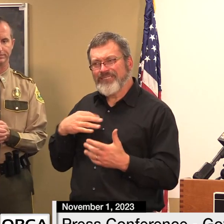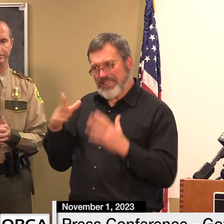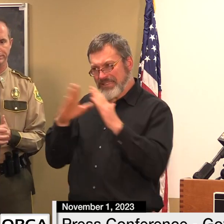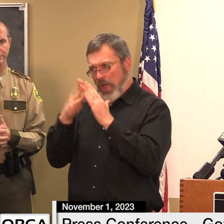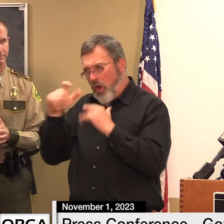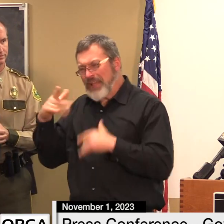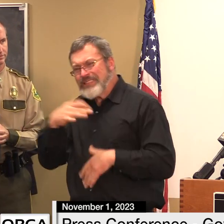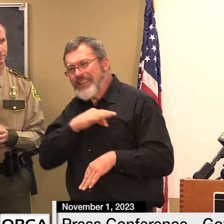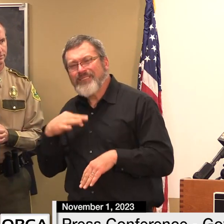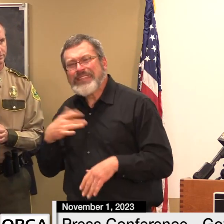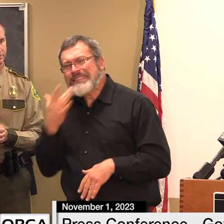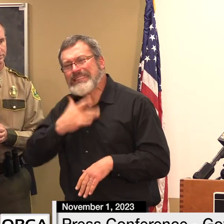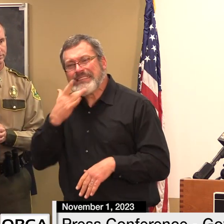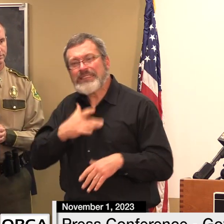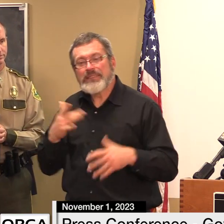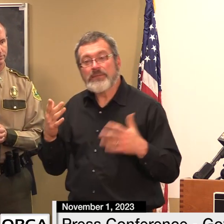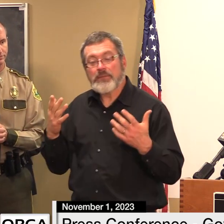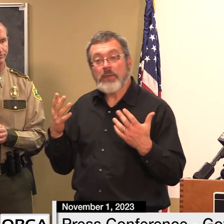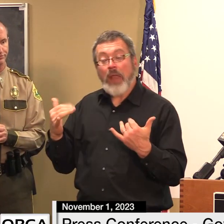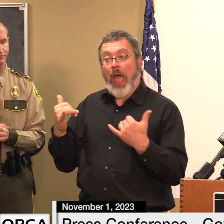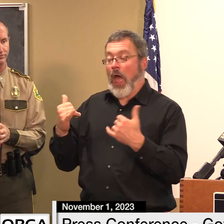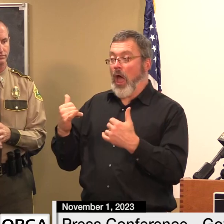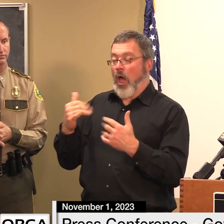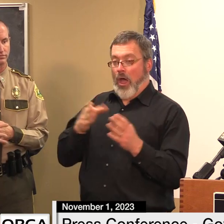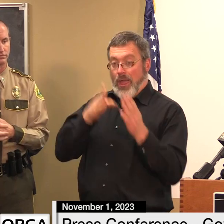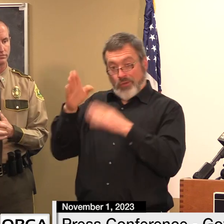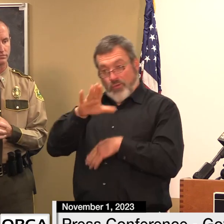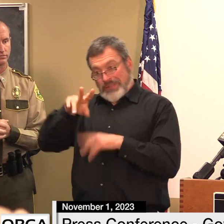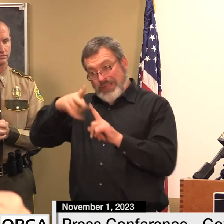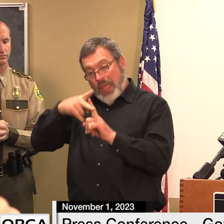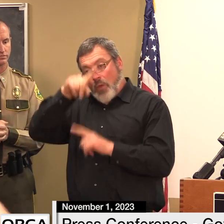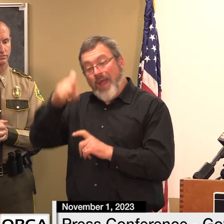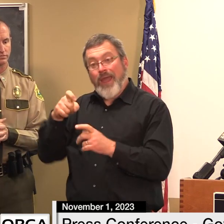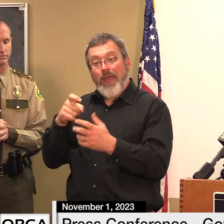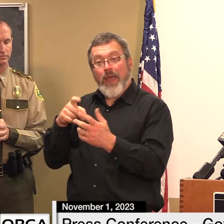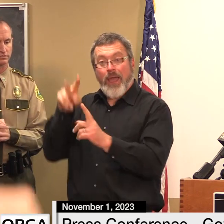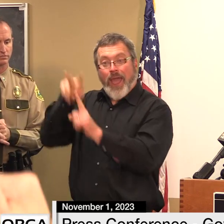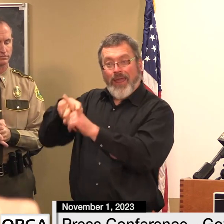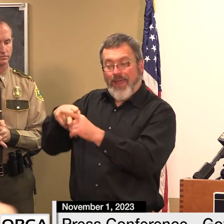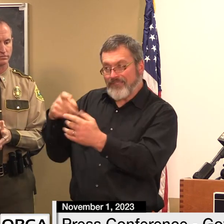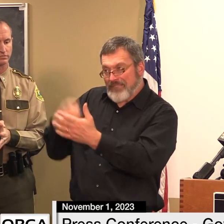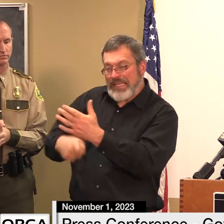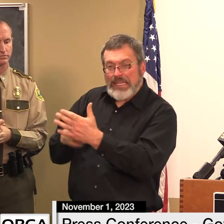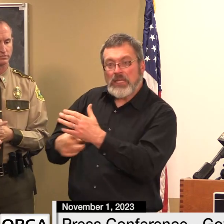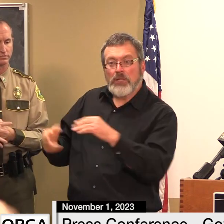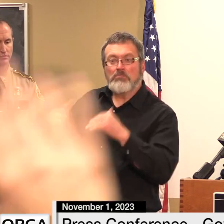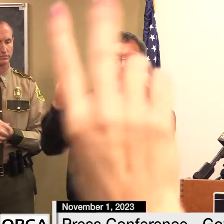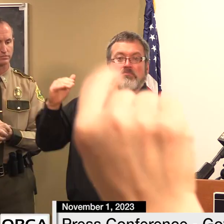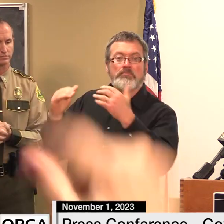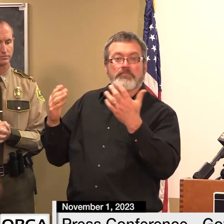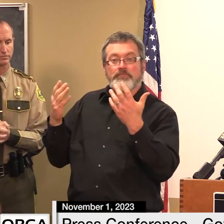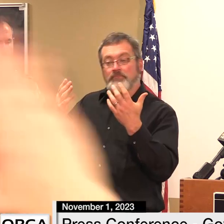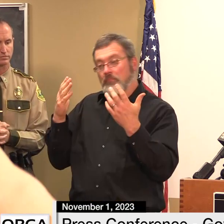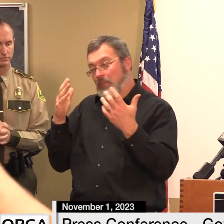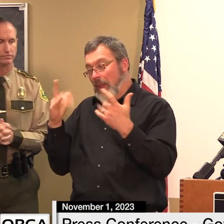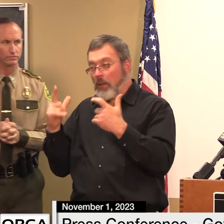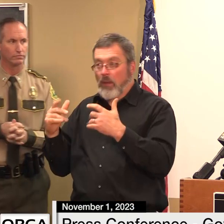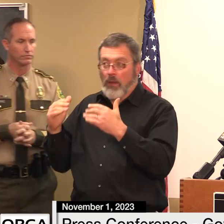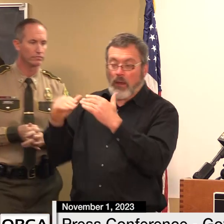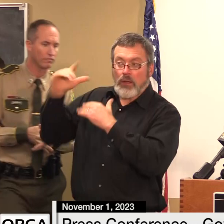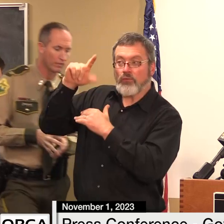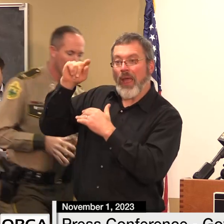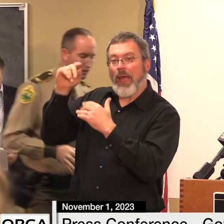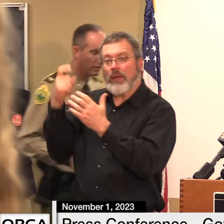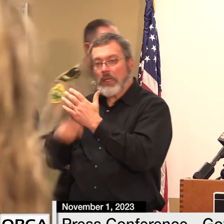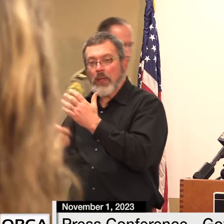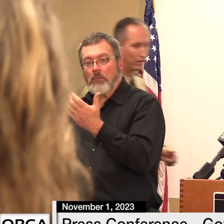fines, I believe it does progress in terms of the higher the speed, the more punitive that is.